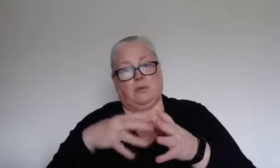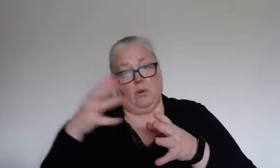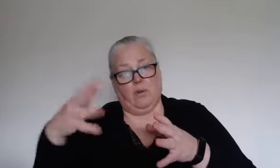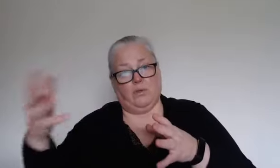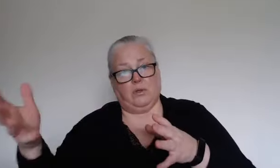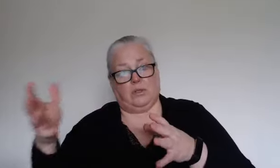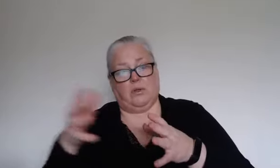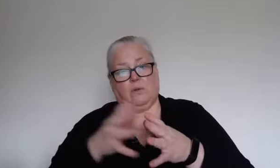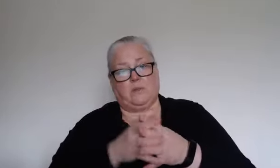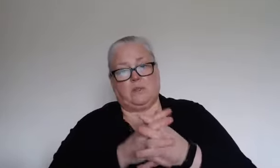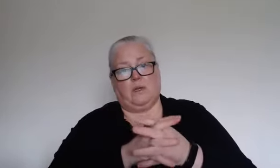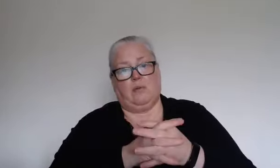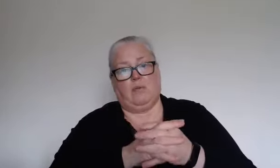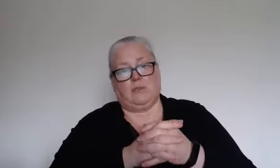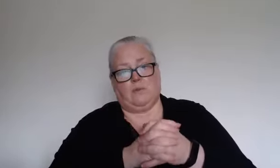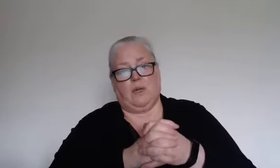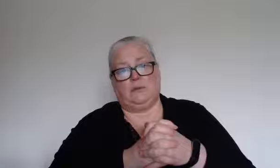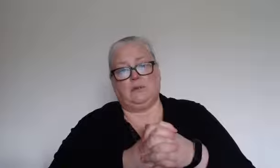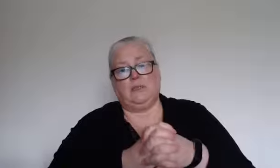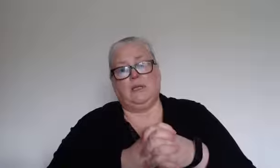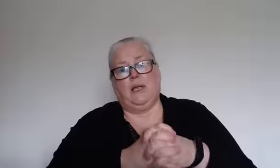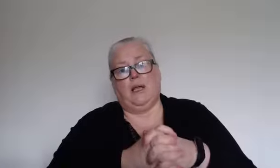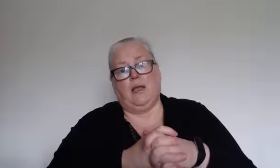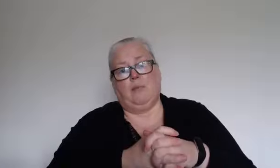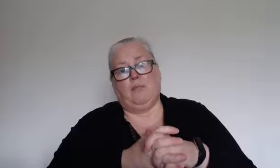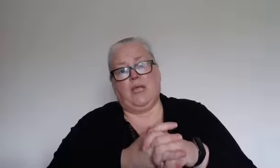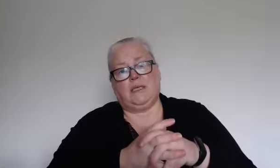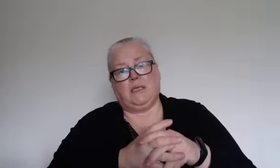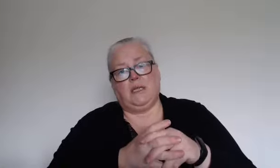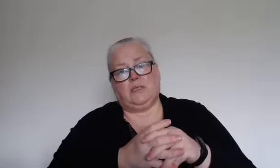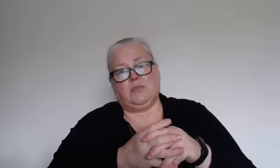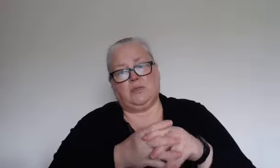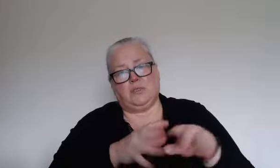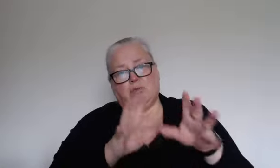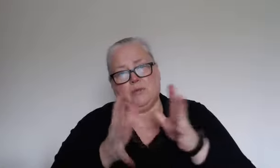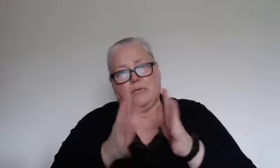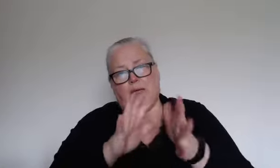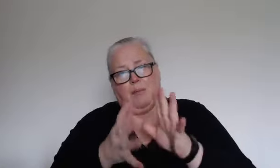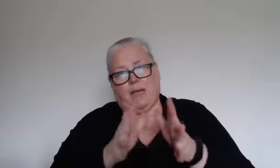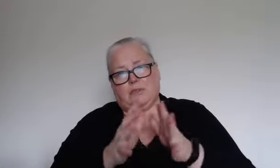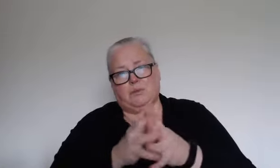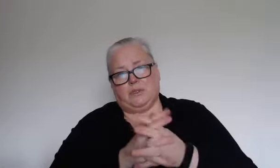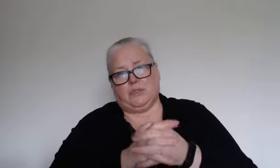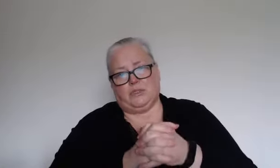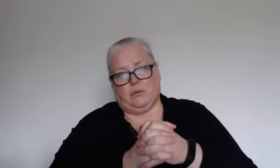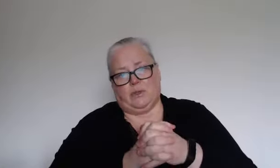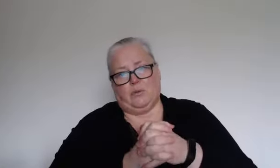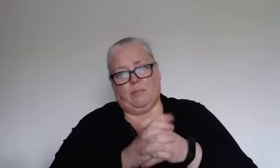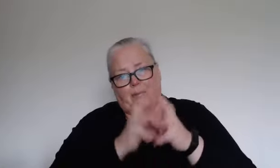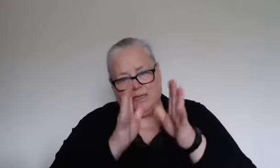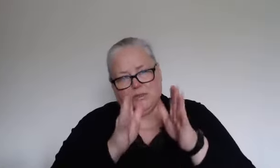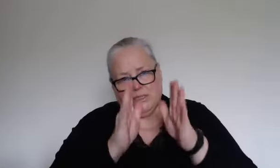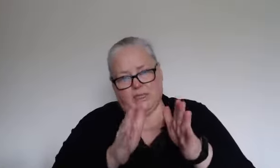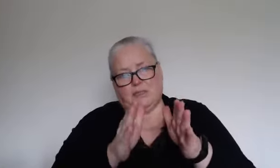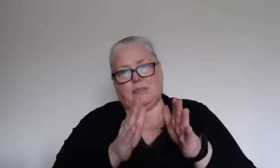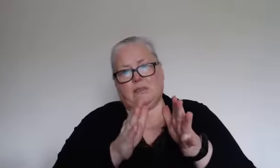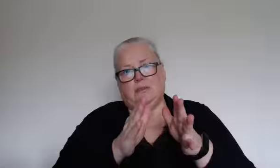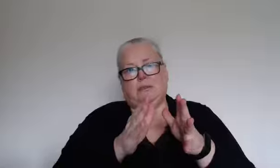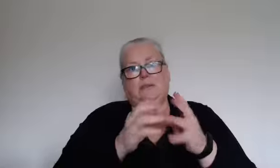have a look at those as well. It doesn't really matter what you're doing. What matters